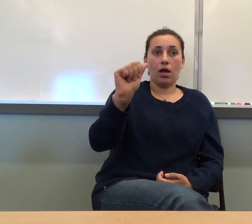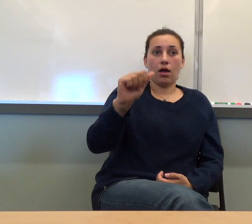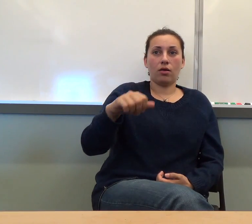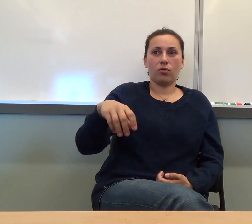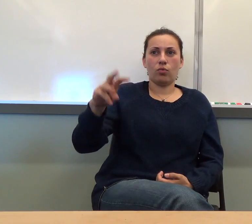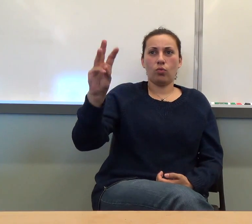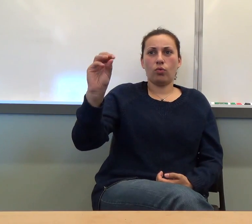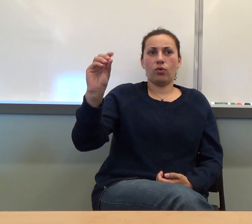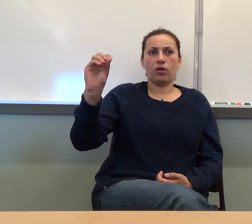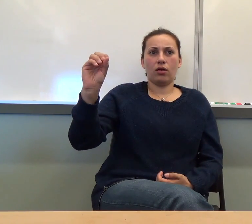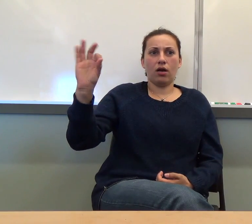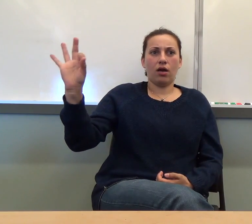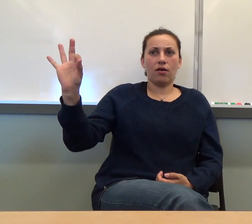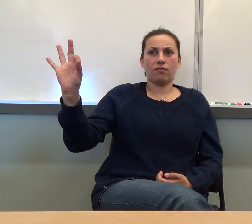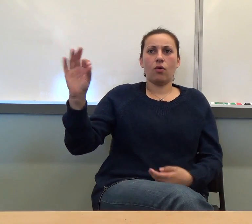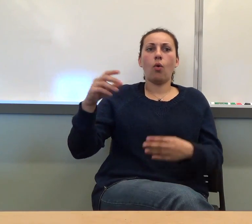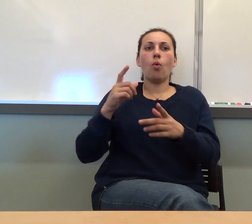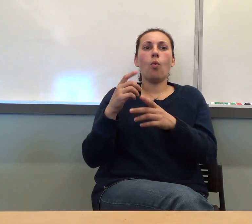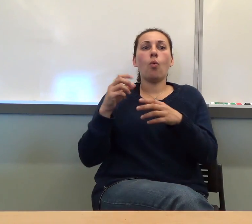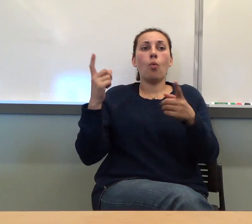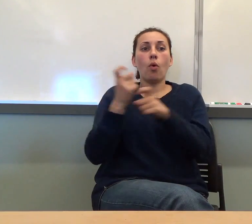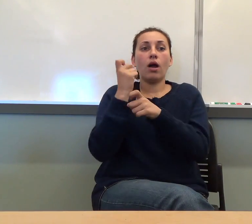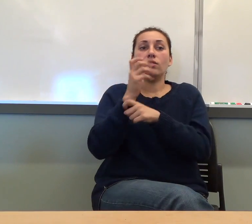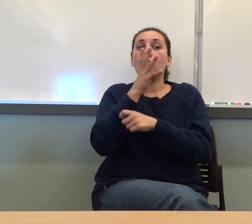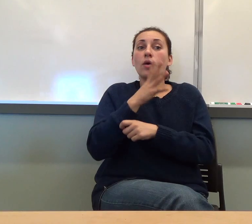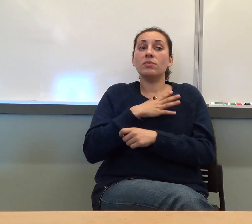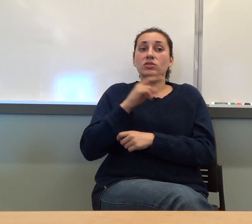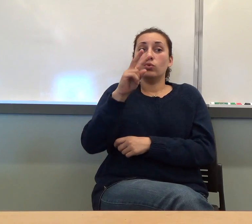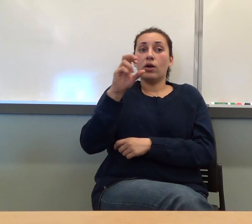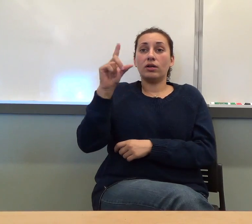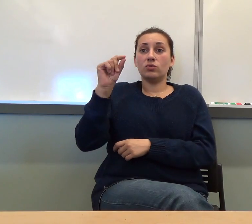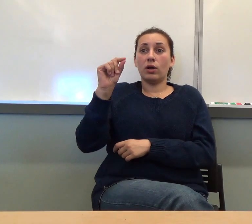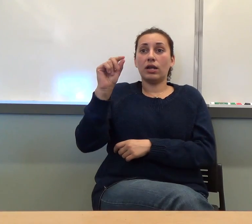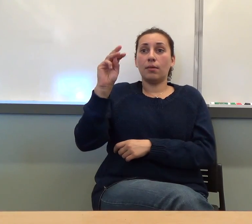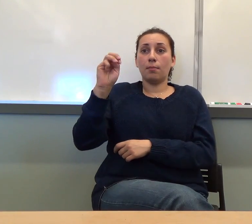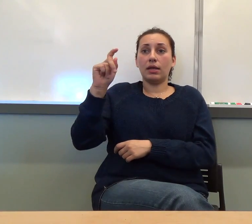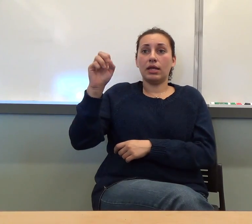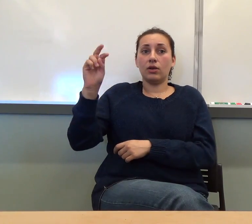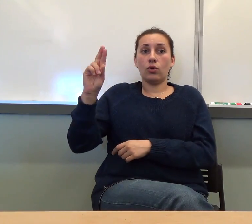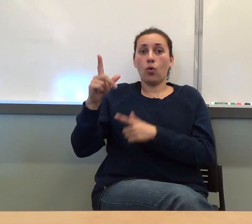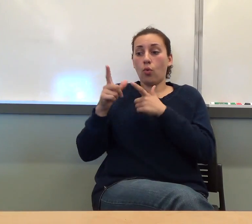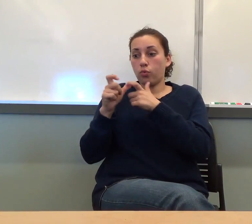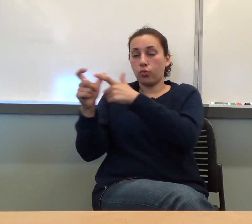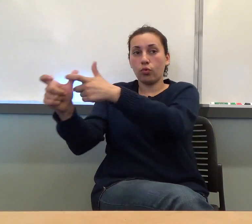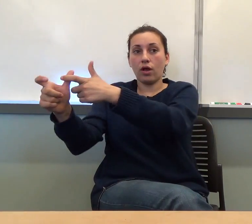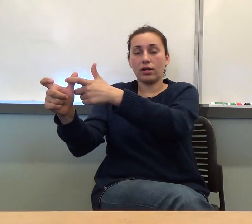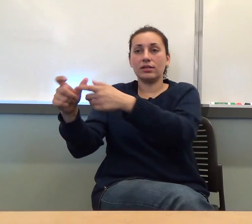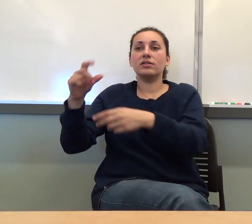200-meter run in 24 seconds. Find her speed in meters per second. 200